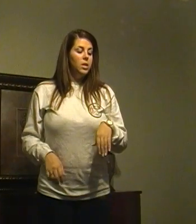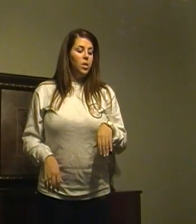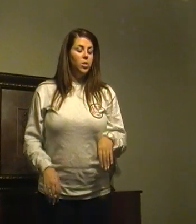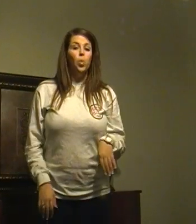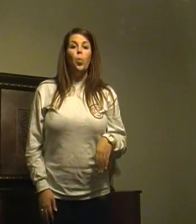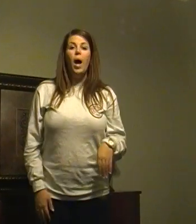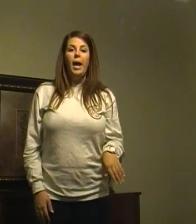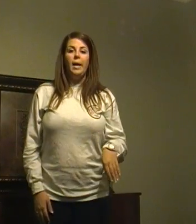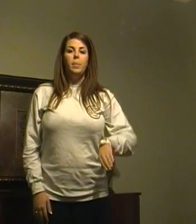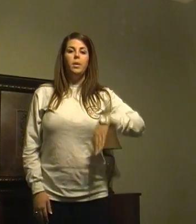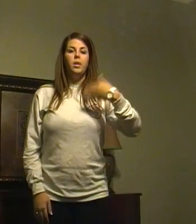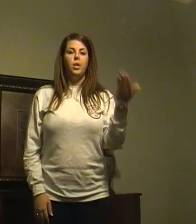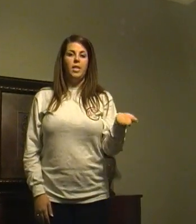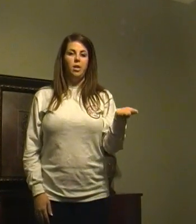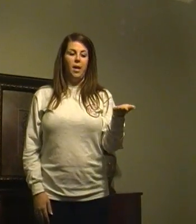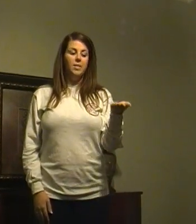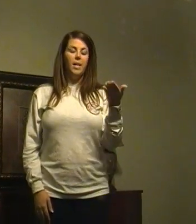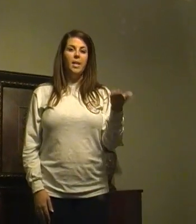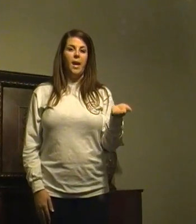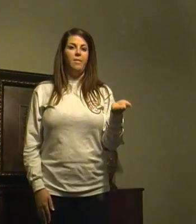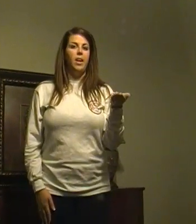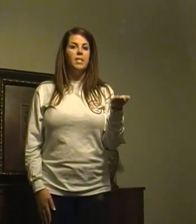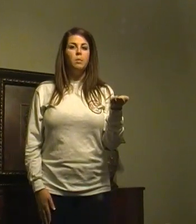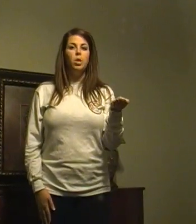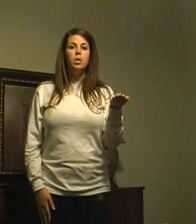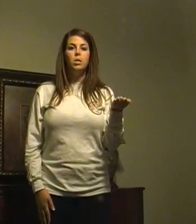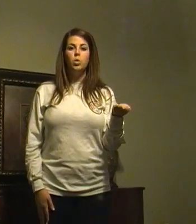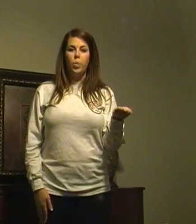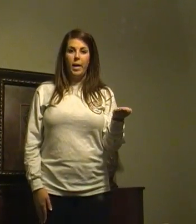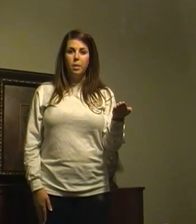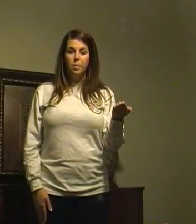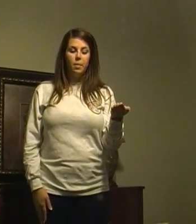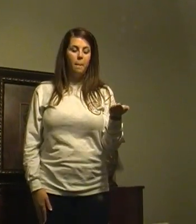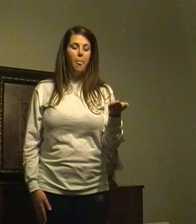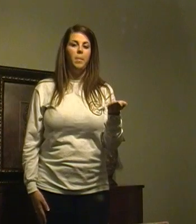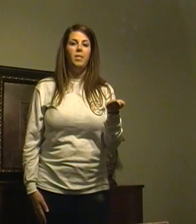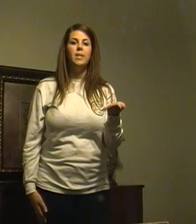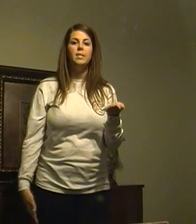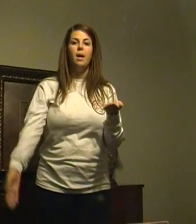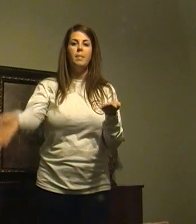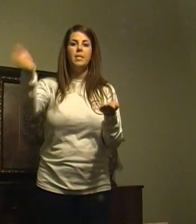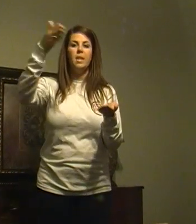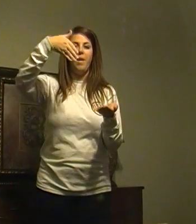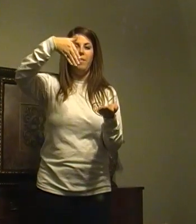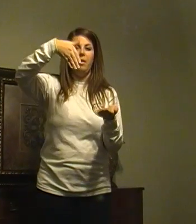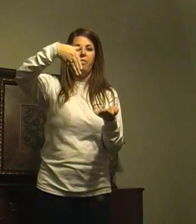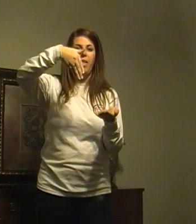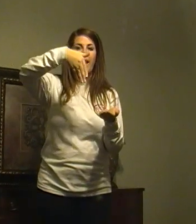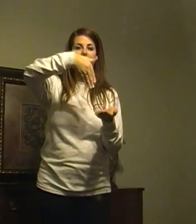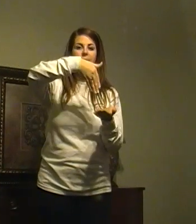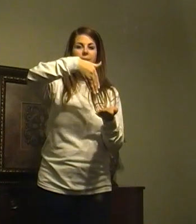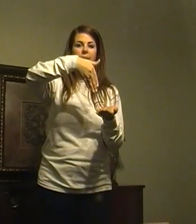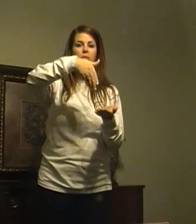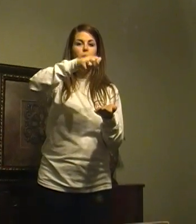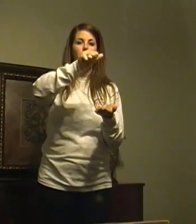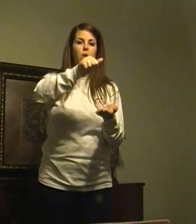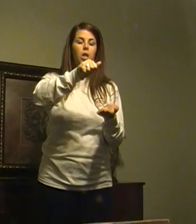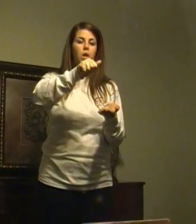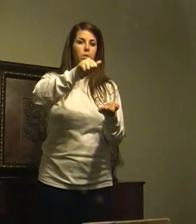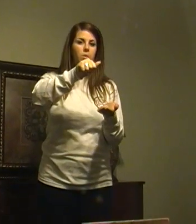So to wipe, you're going to take your left hand again, very similar to sweep, but this time instead of having a flat hand like this, we're going to close